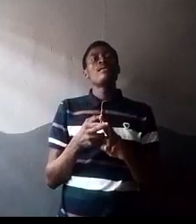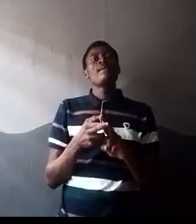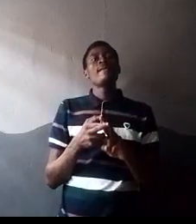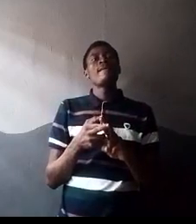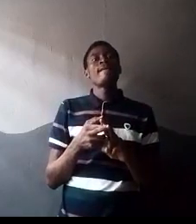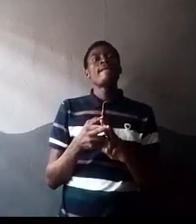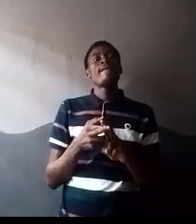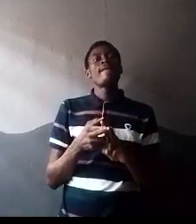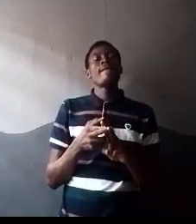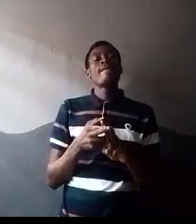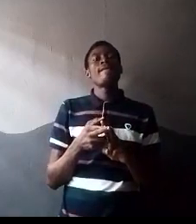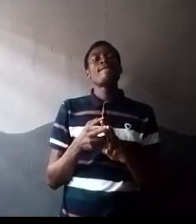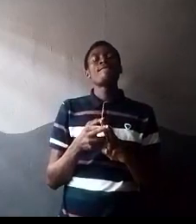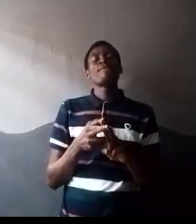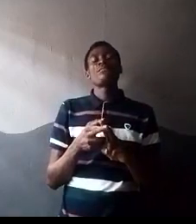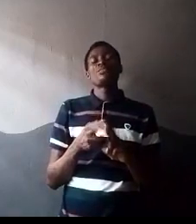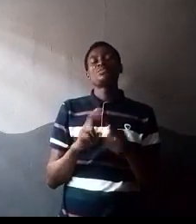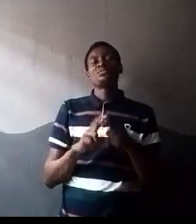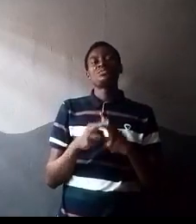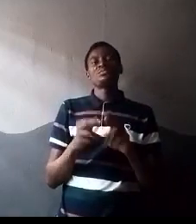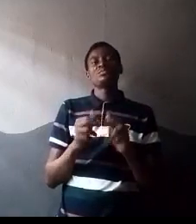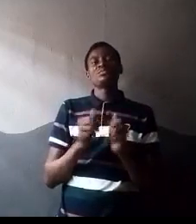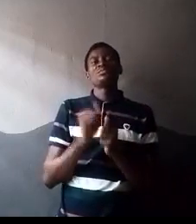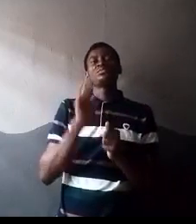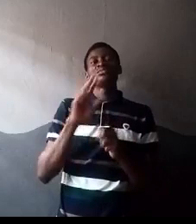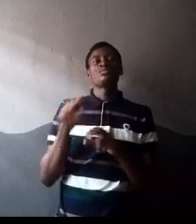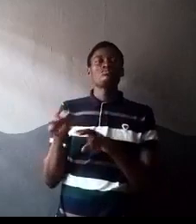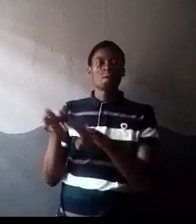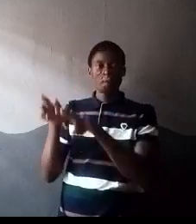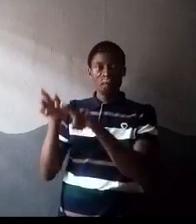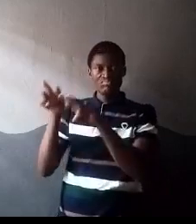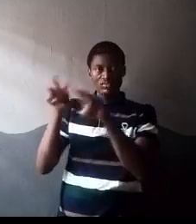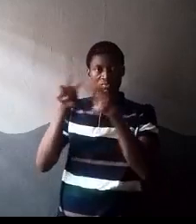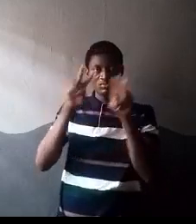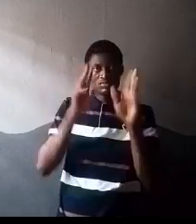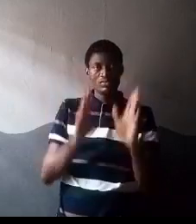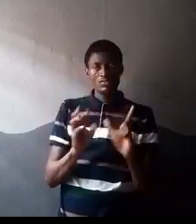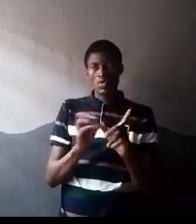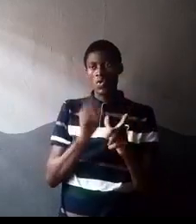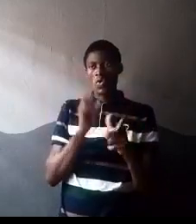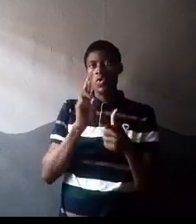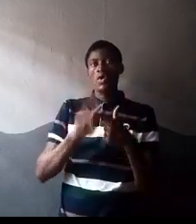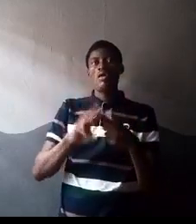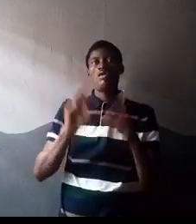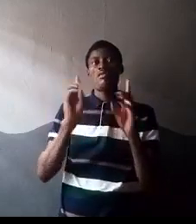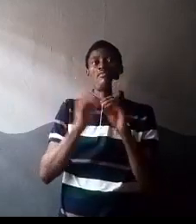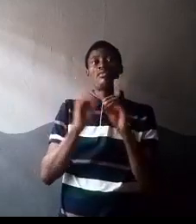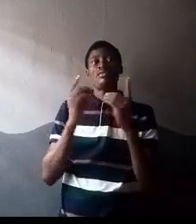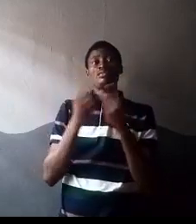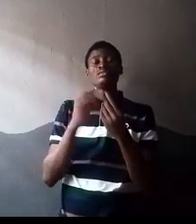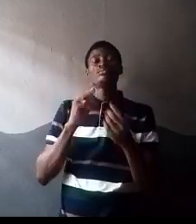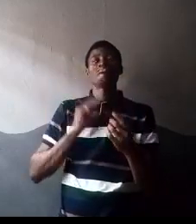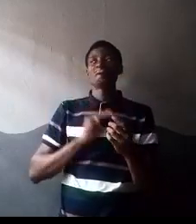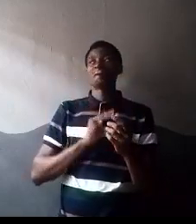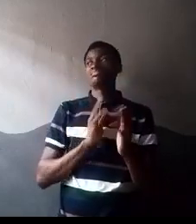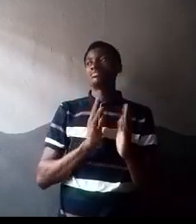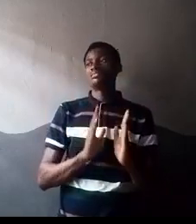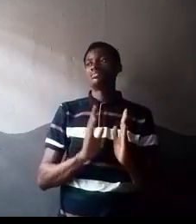supervisors, faculty members, mutually beneficial. They benefit from you, benefit from the voice. So this is what the objective is all about.